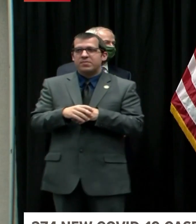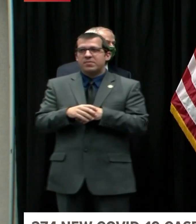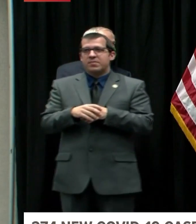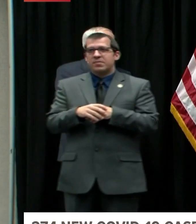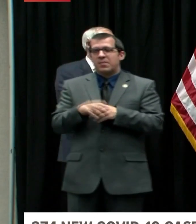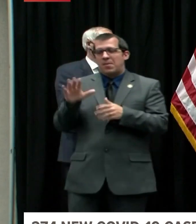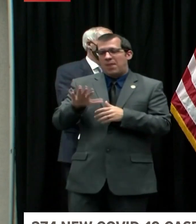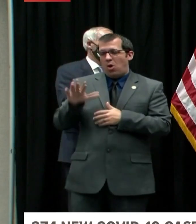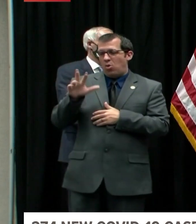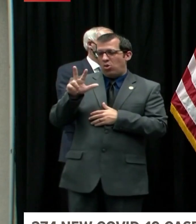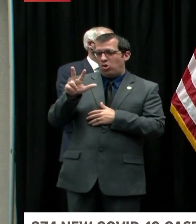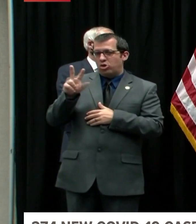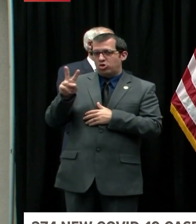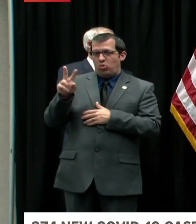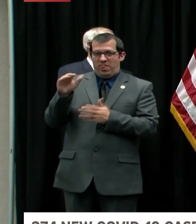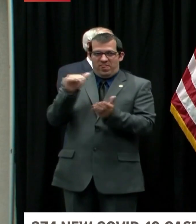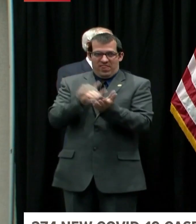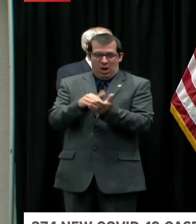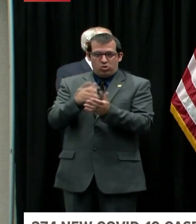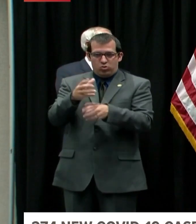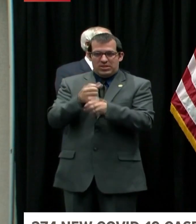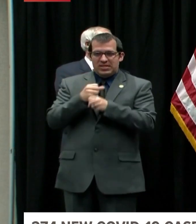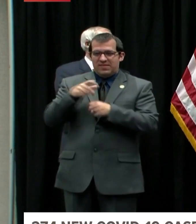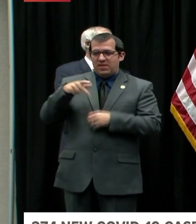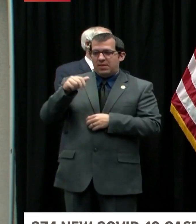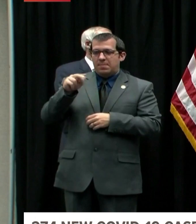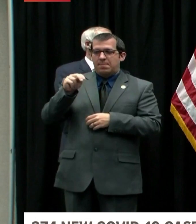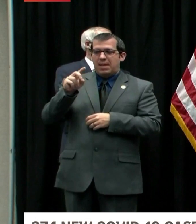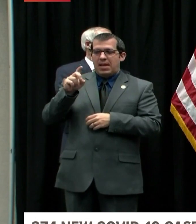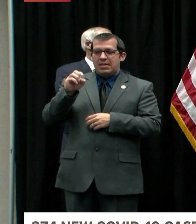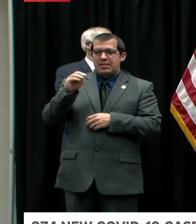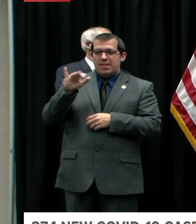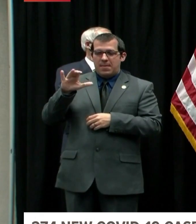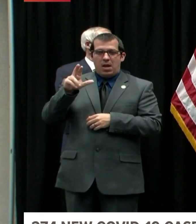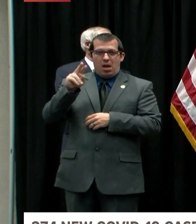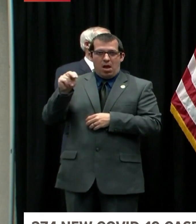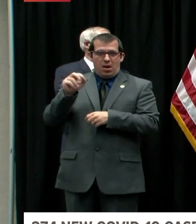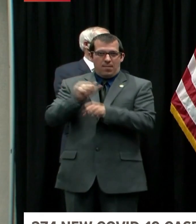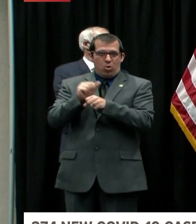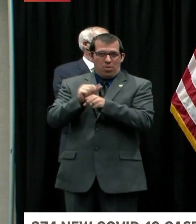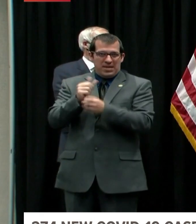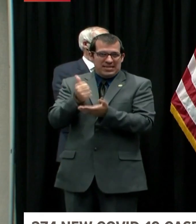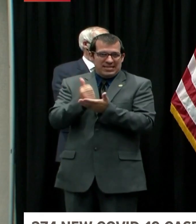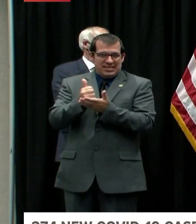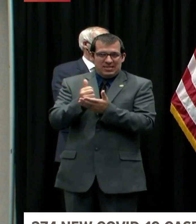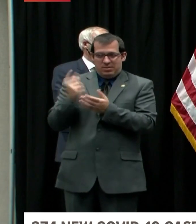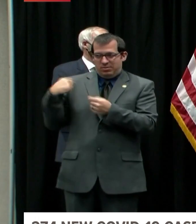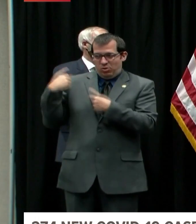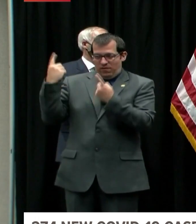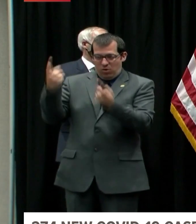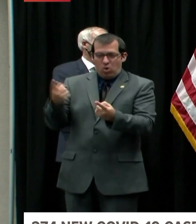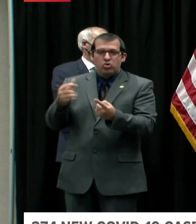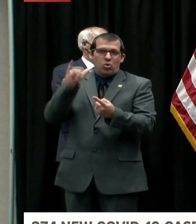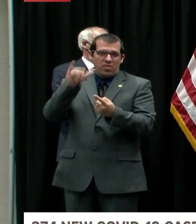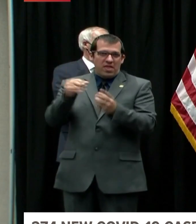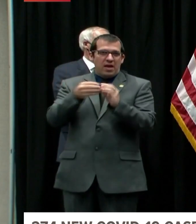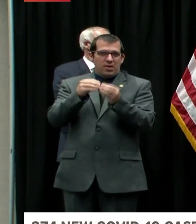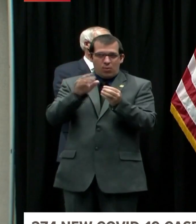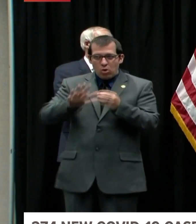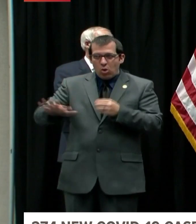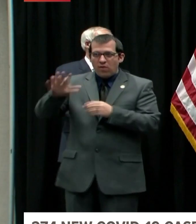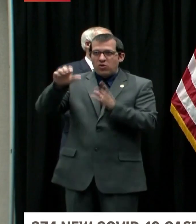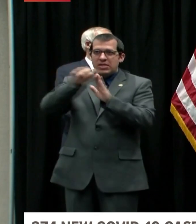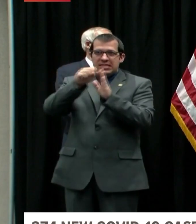about 32,000 receiving the pandemic unemployment assistance to date. So those numbers around the